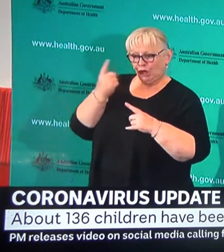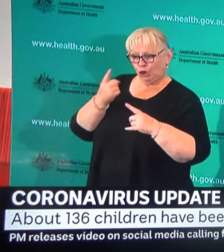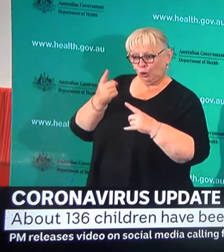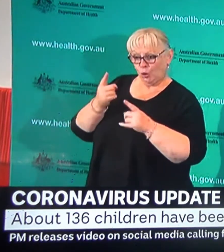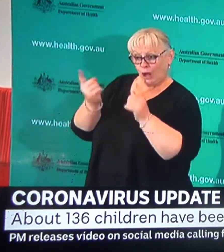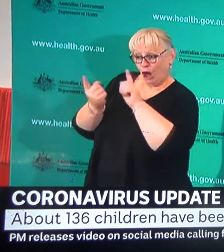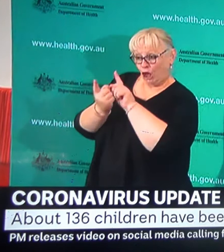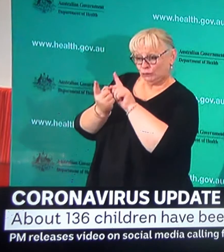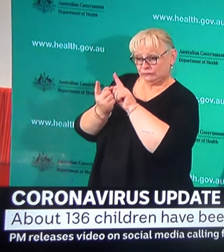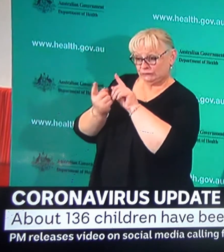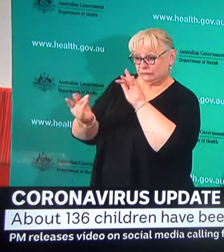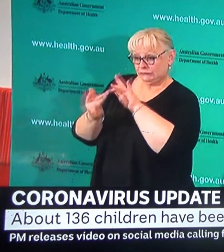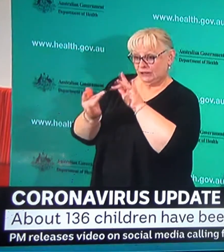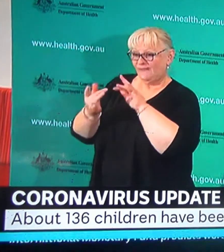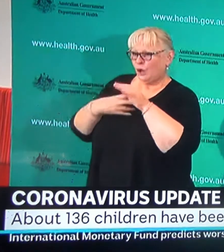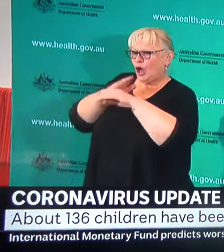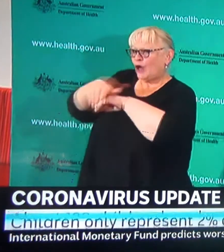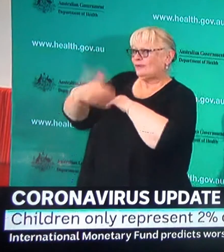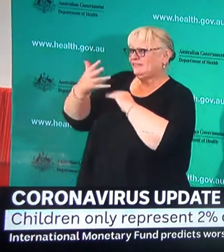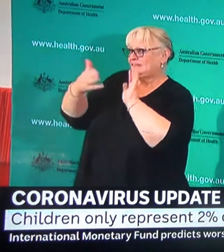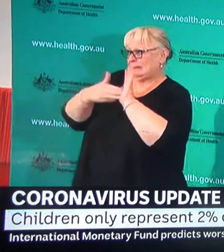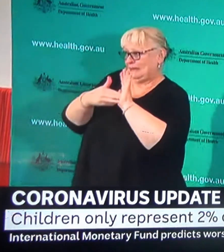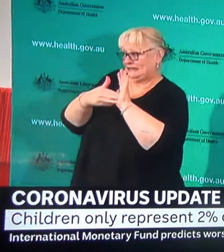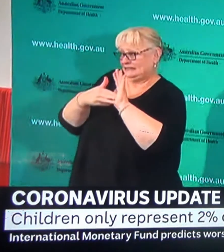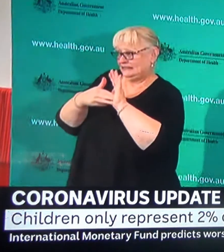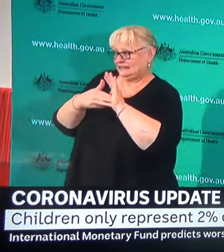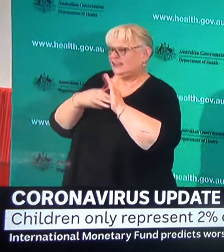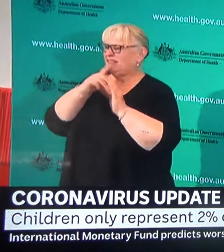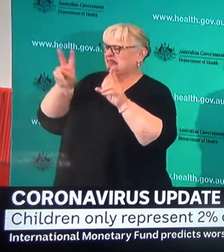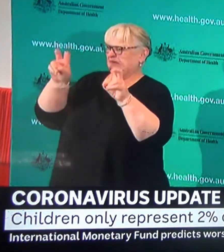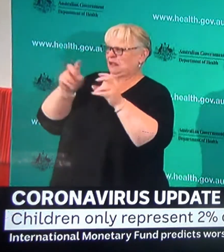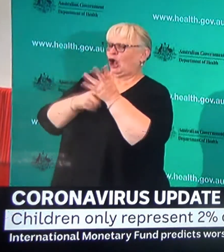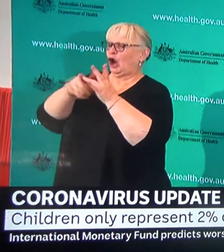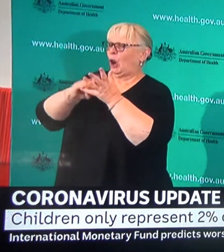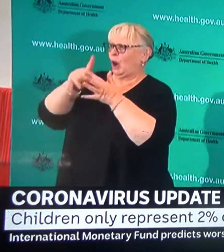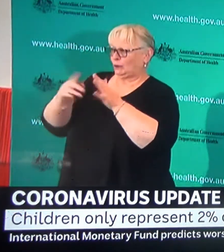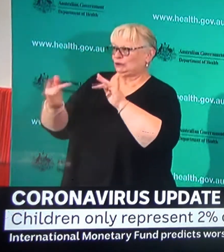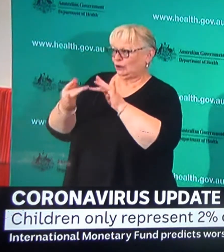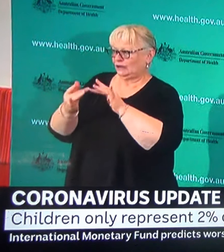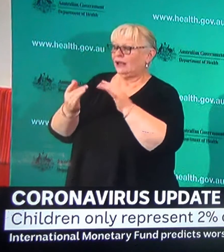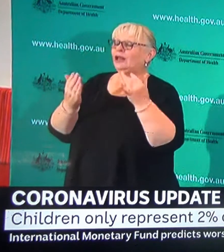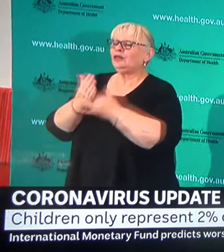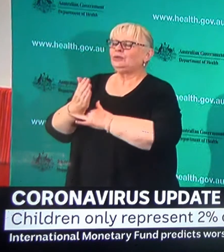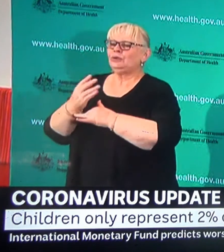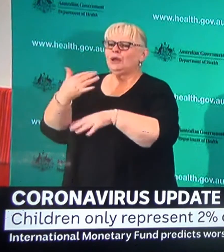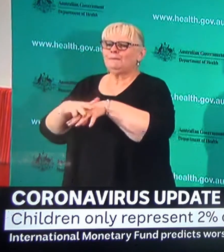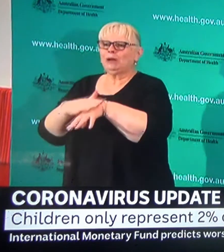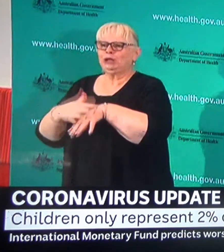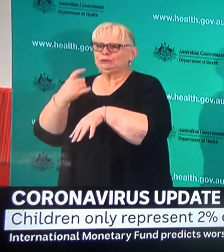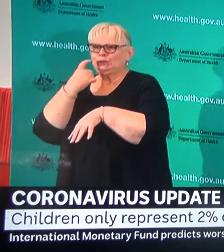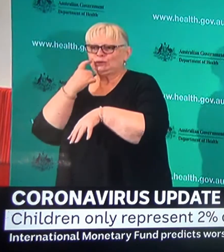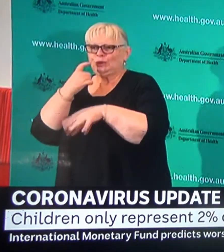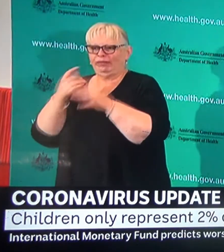had been close to for greater than 15-minute period, which is what we define as close contact, through Bluetooth technology,